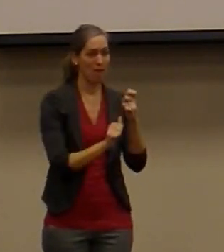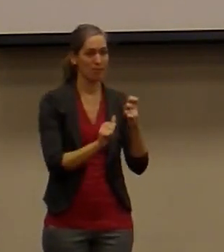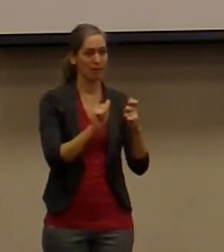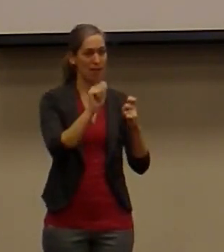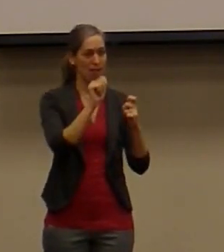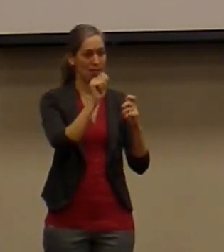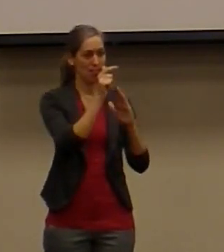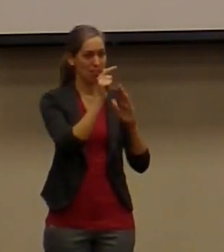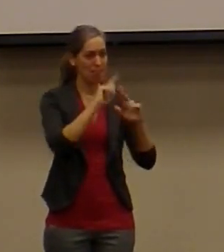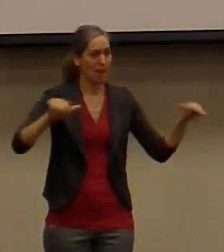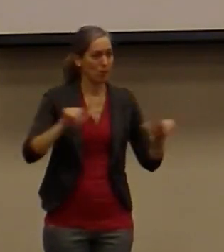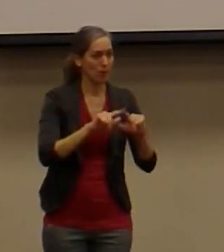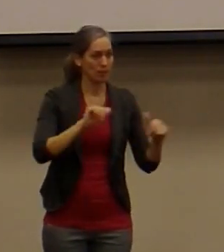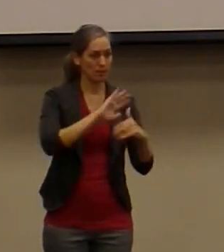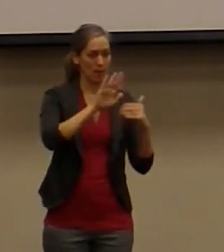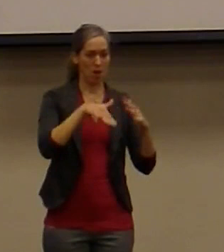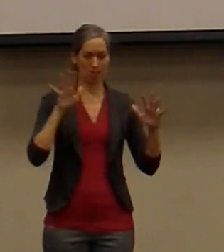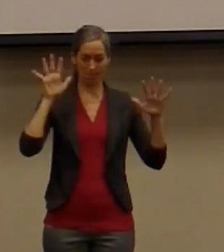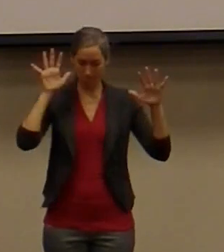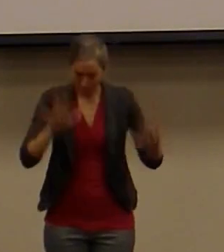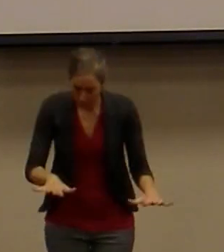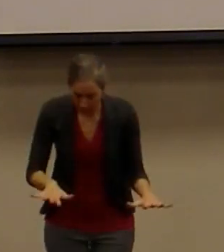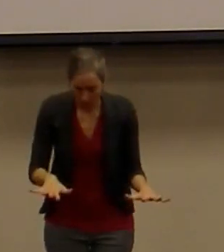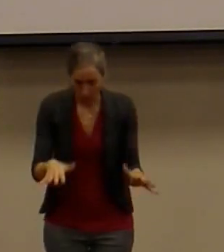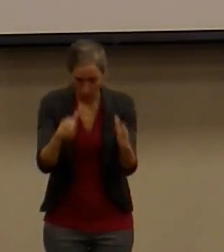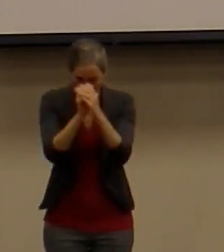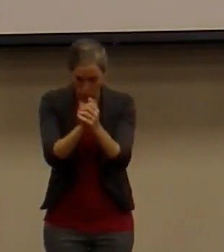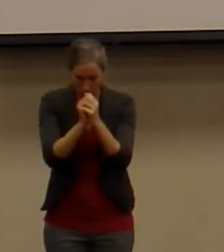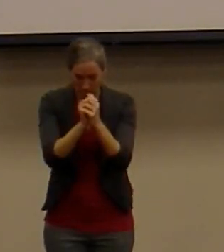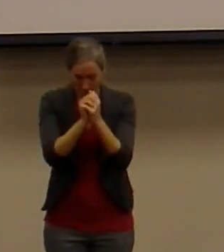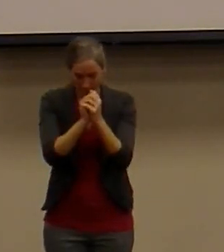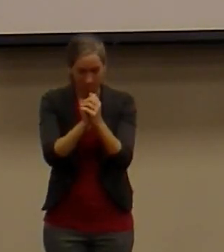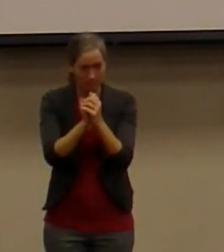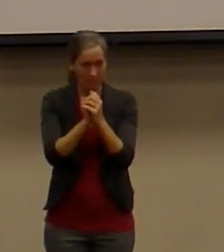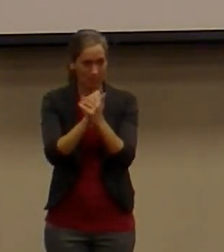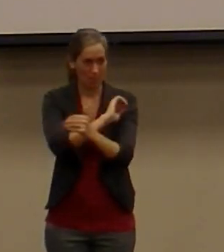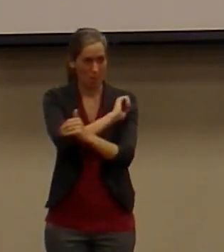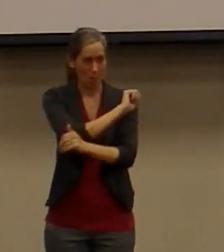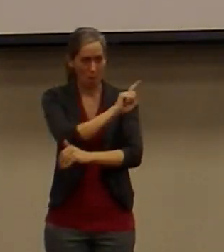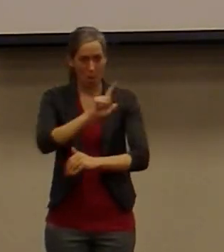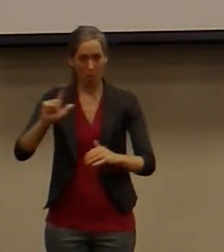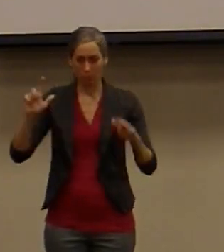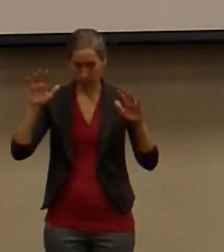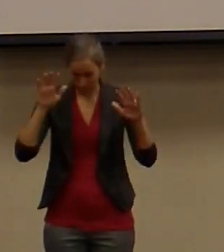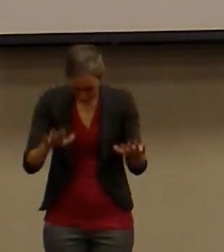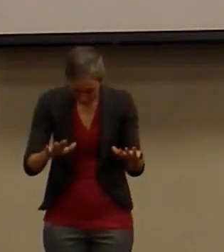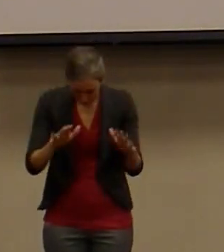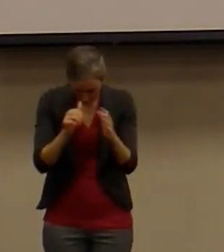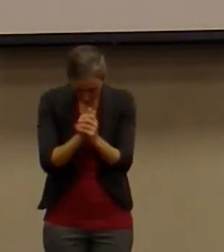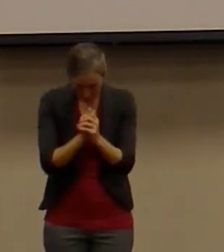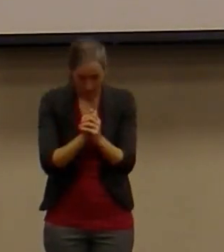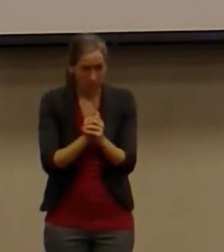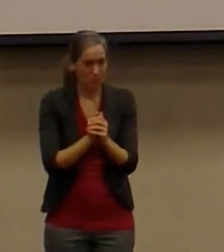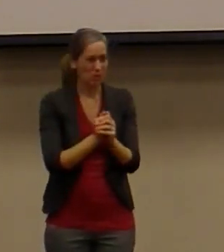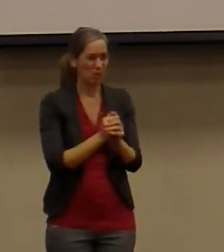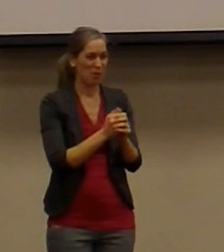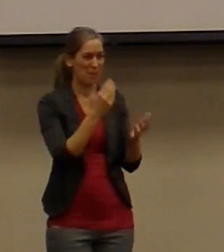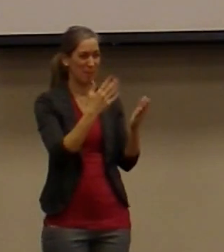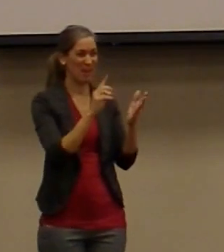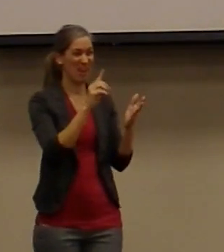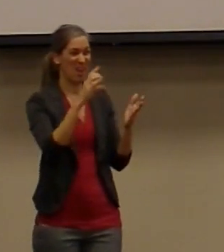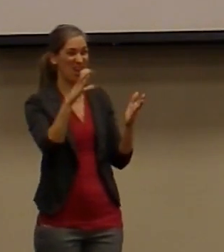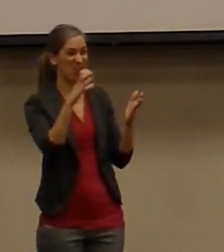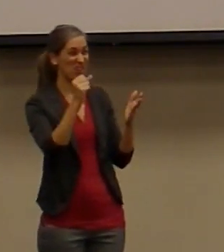fell down and worshiped the image of gold that King Nebuchadnezzar had set up. And so this great assemblage, whether it's hundreds